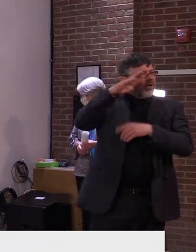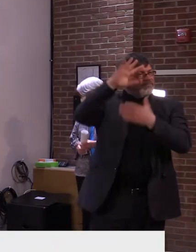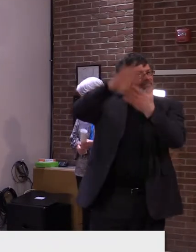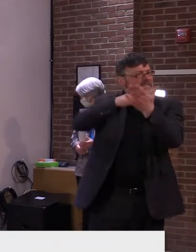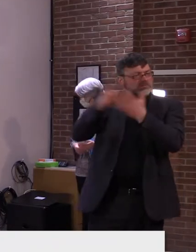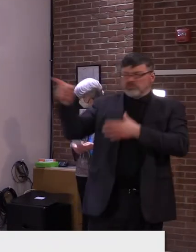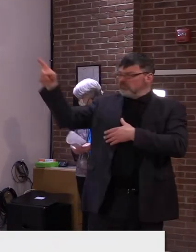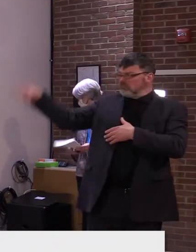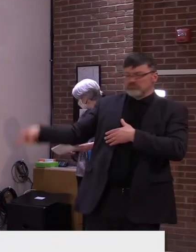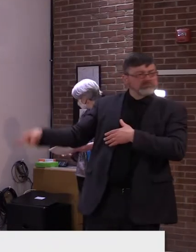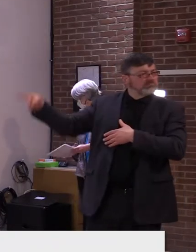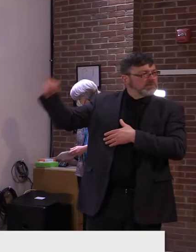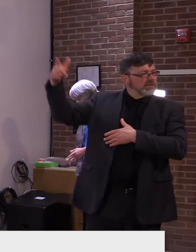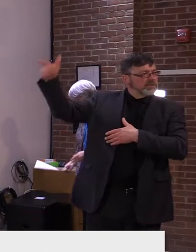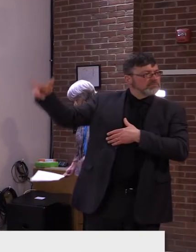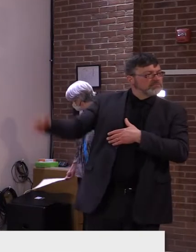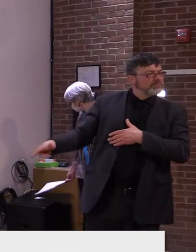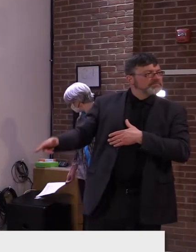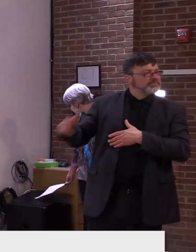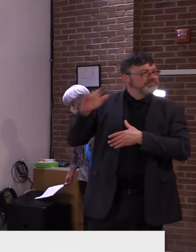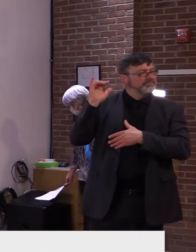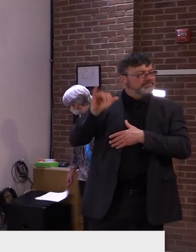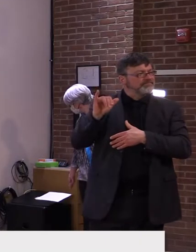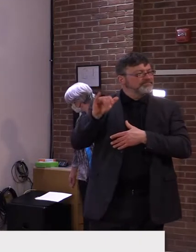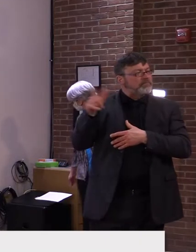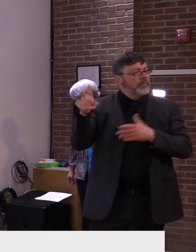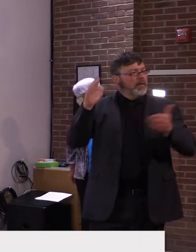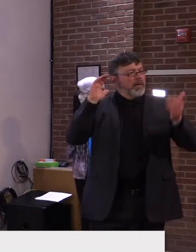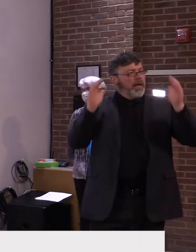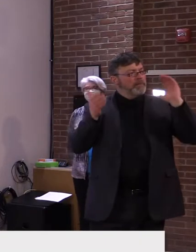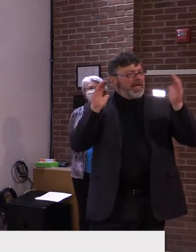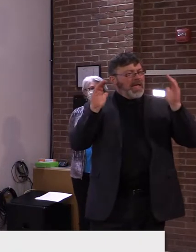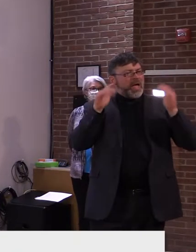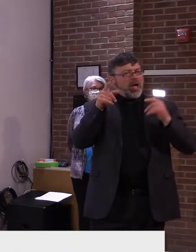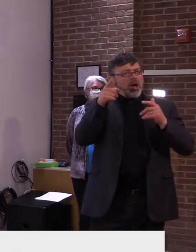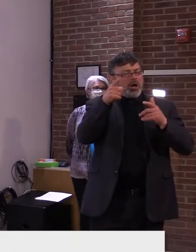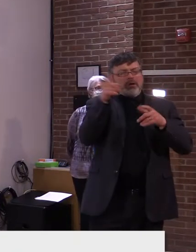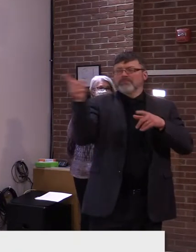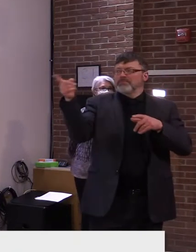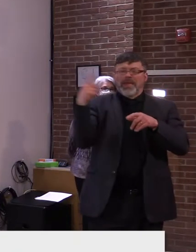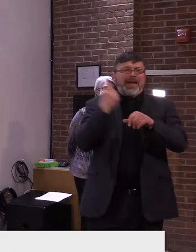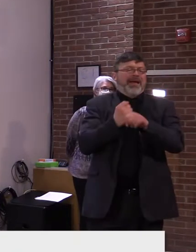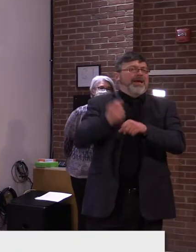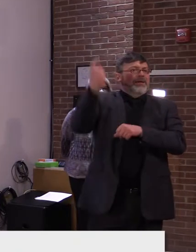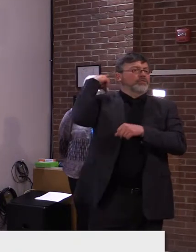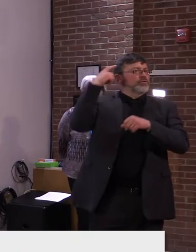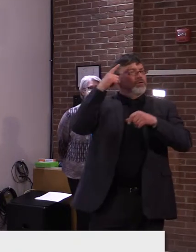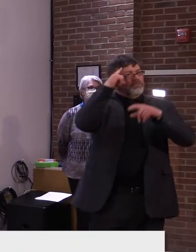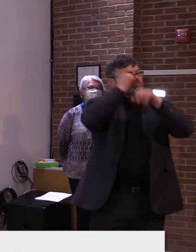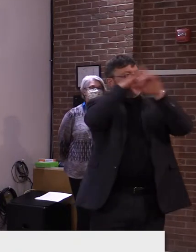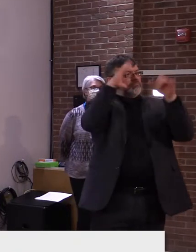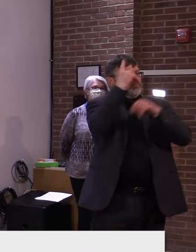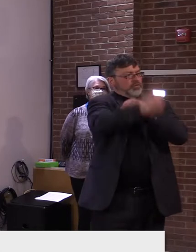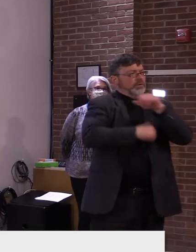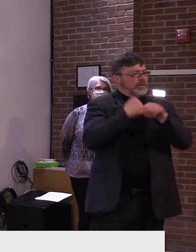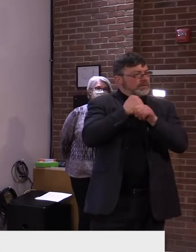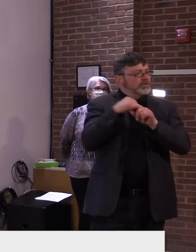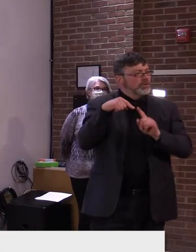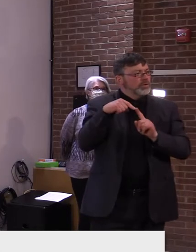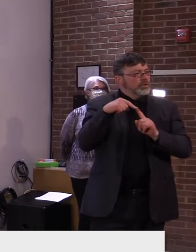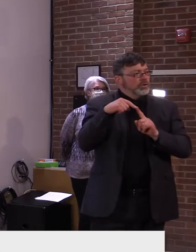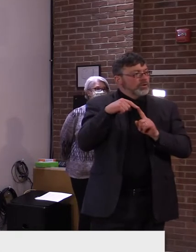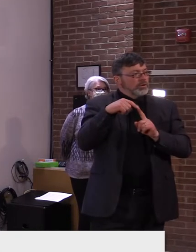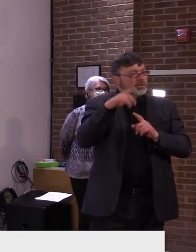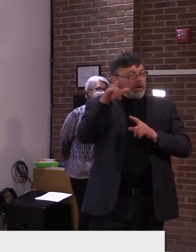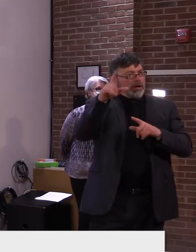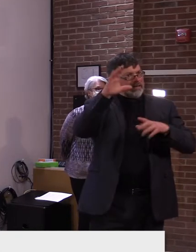comparing that with what we saw last year when the when our rates started really going down,